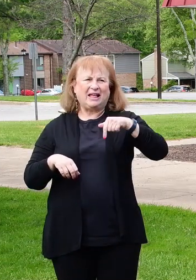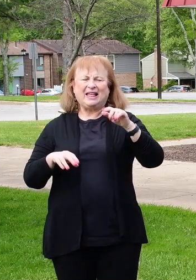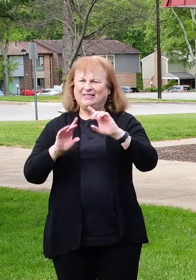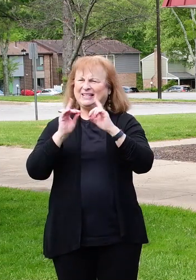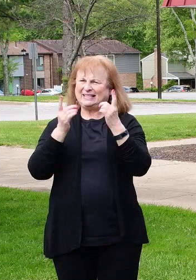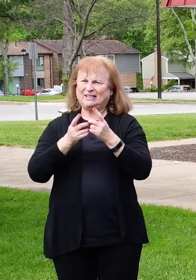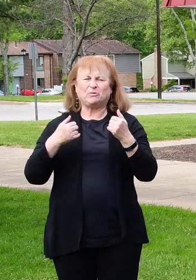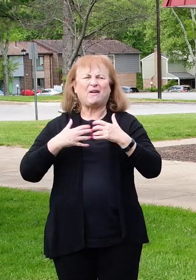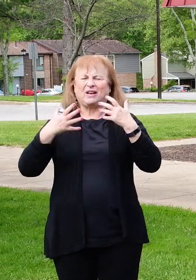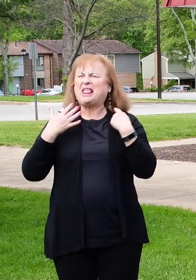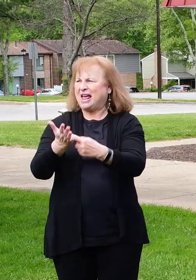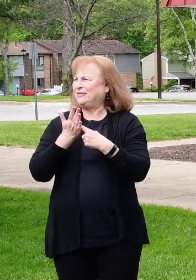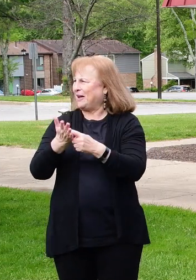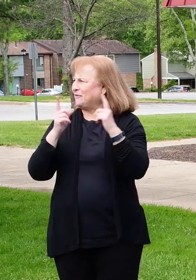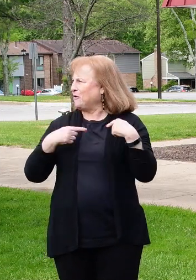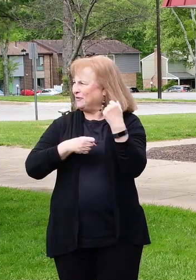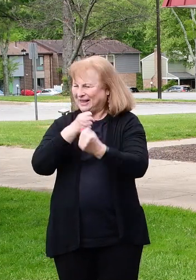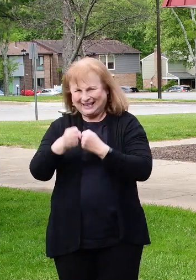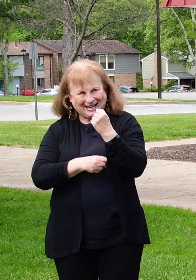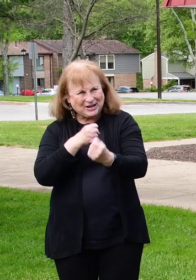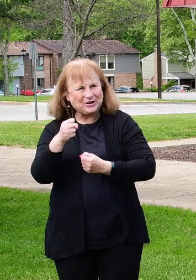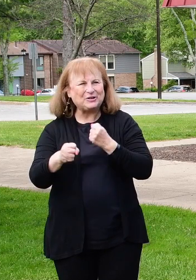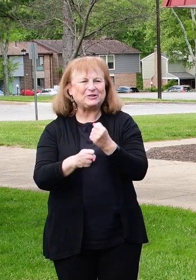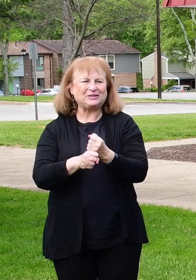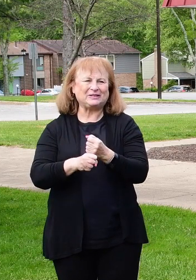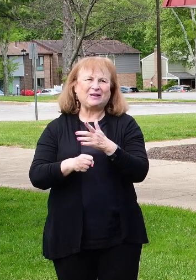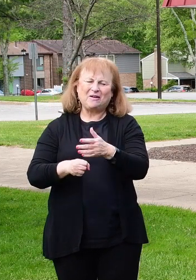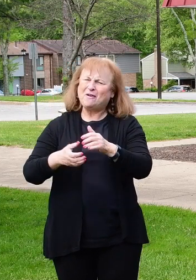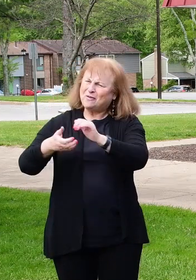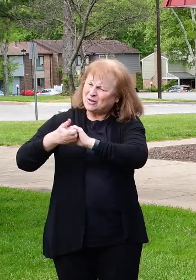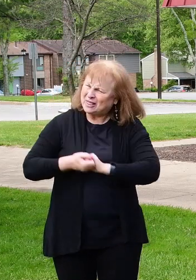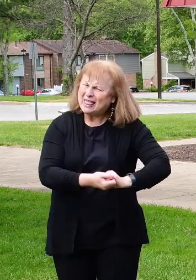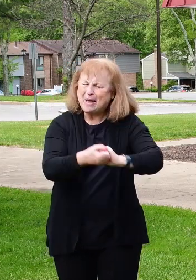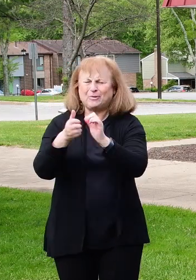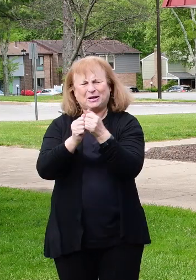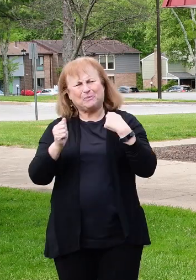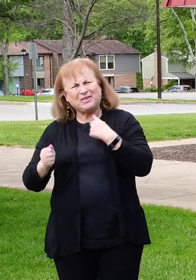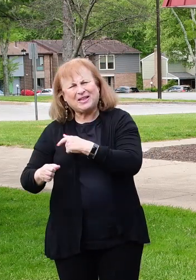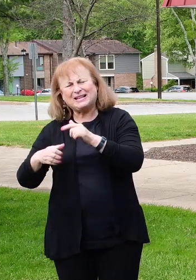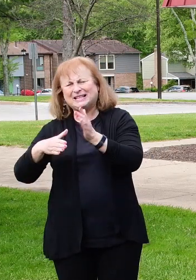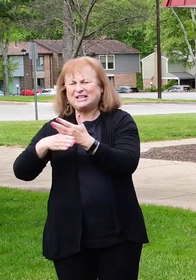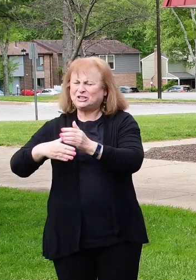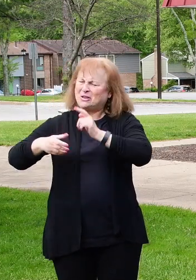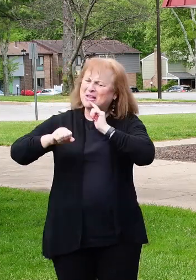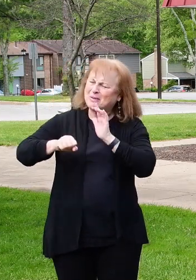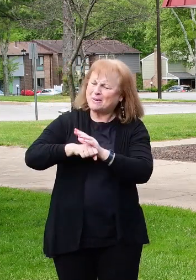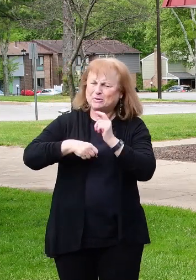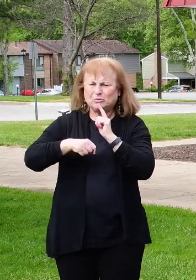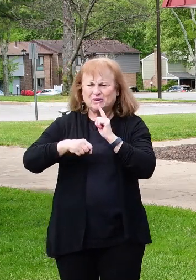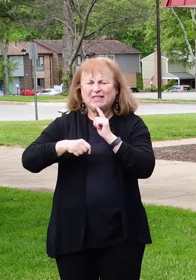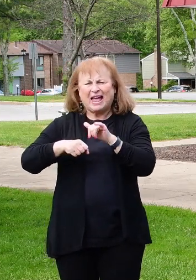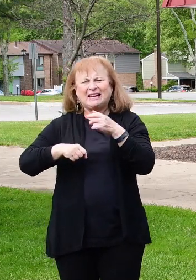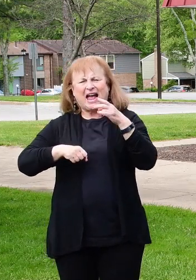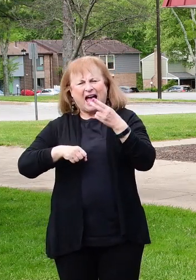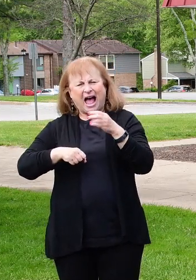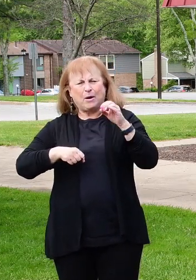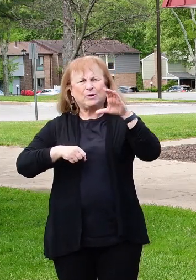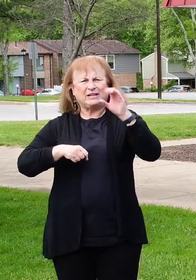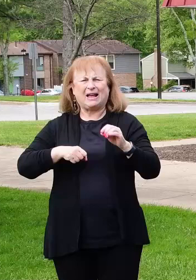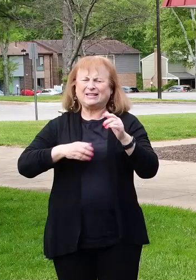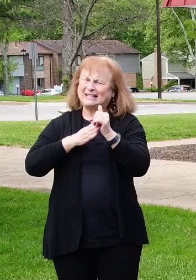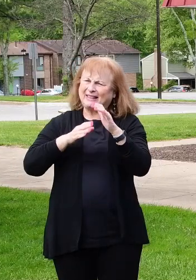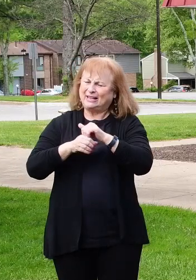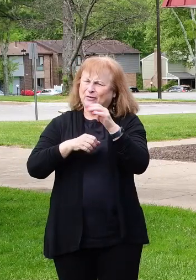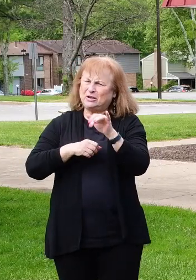of conversations about it over the years, for their collaboration and shared commitment to ensure that Howard County is a leader in